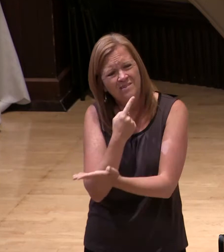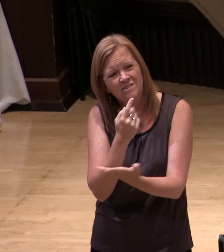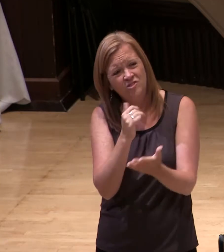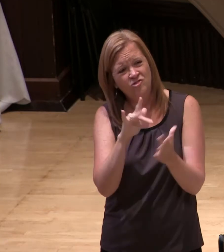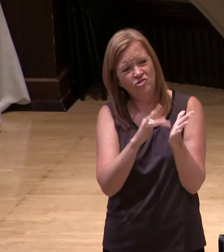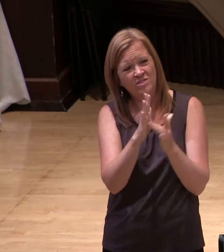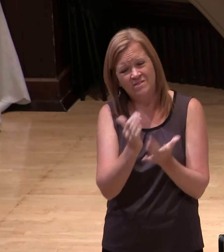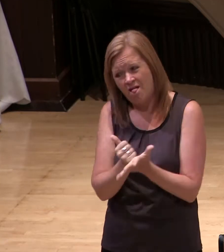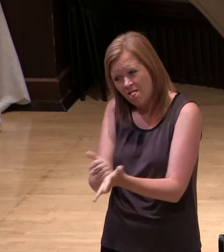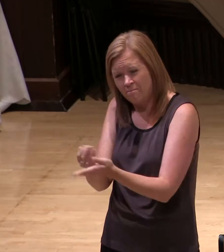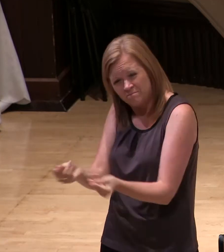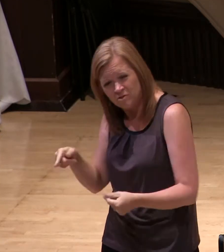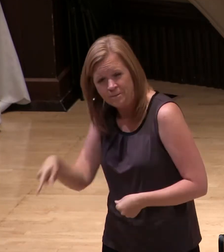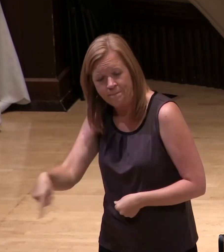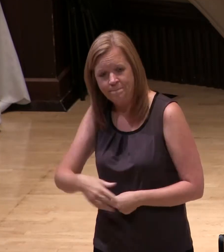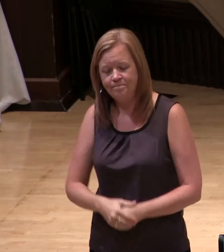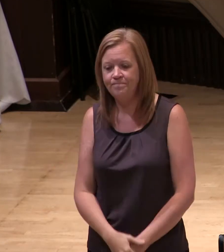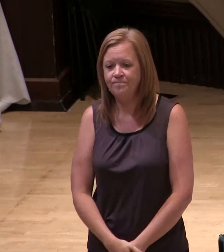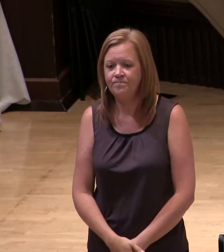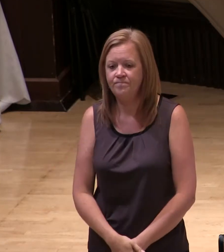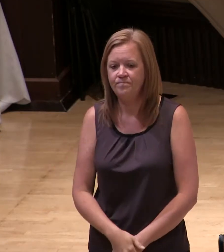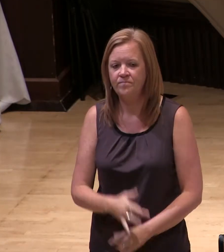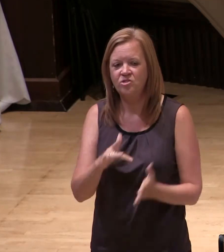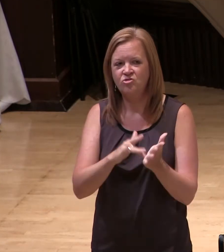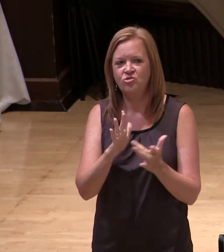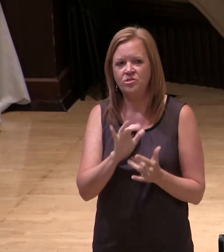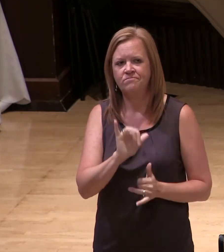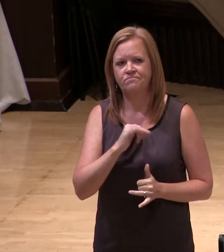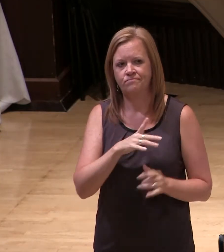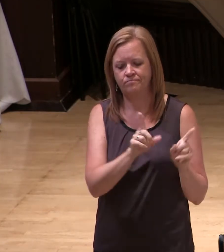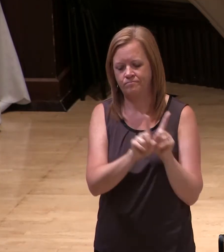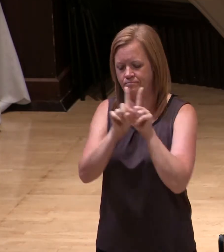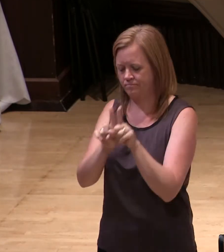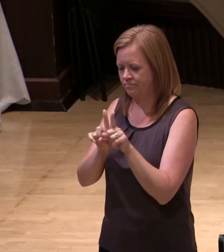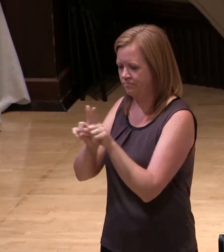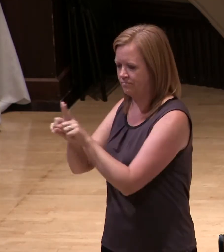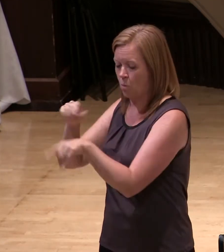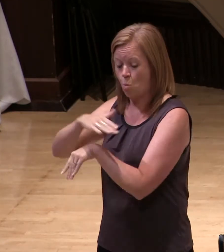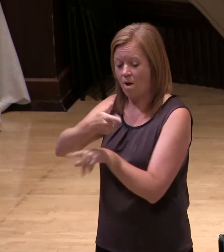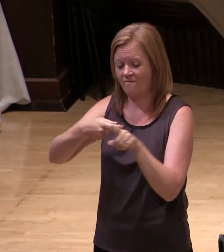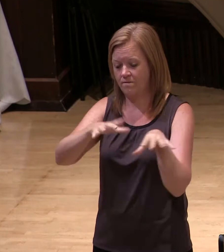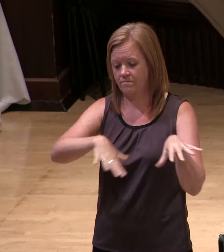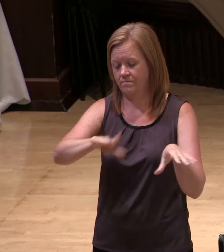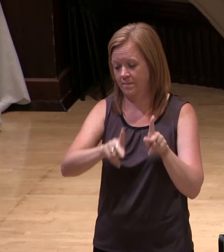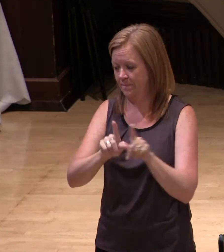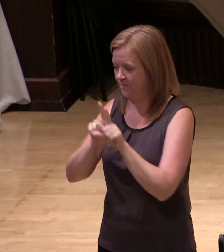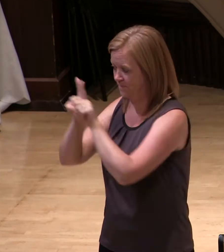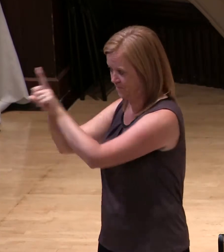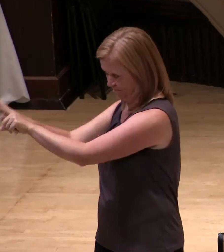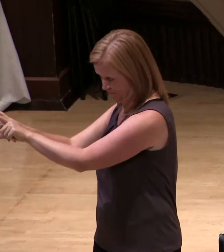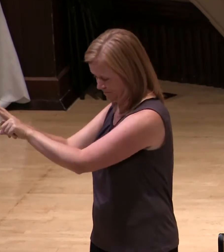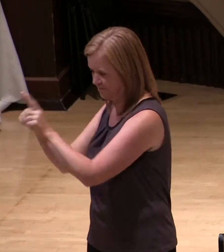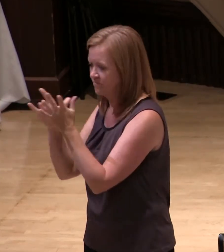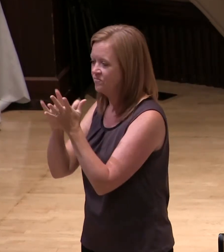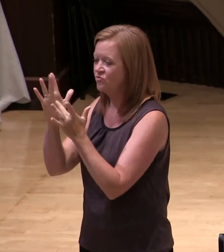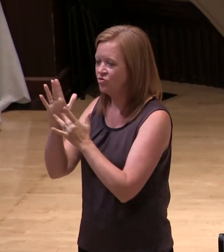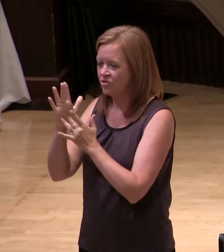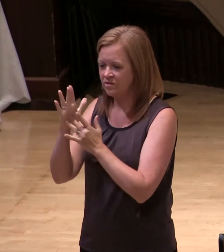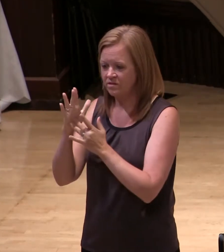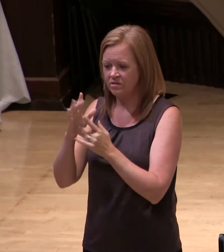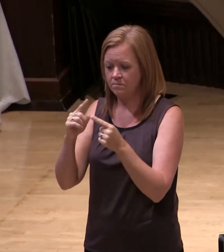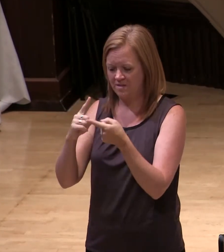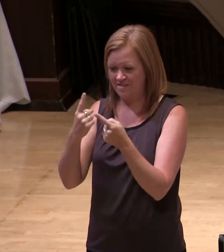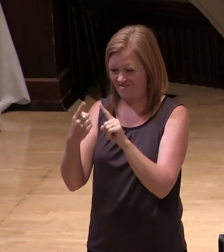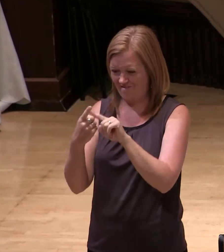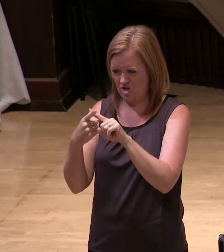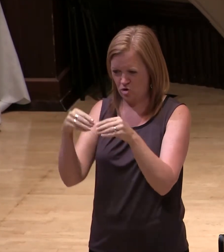the man and cure him. He took the person off by himself, away from the crowd. And then Jesus put his finger into